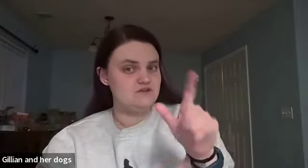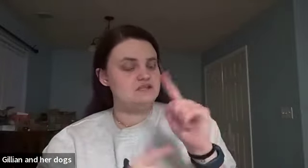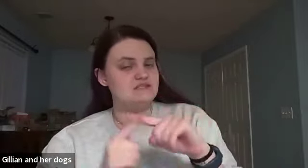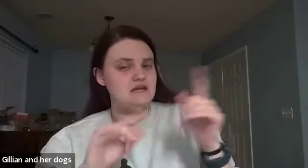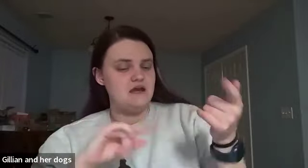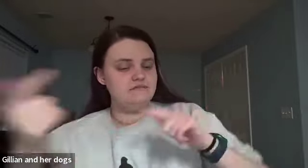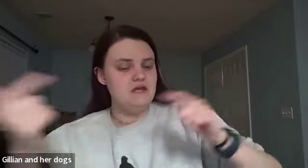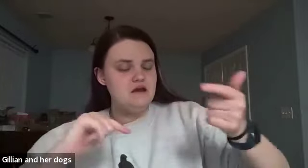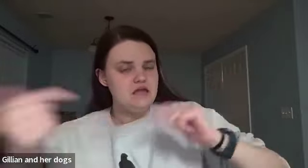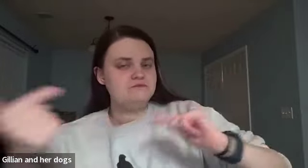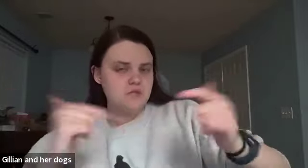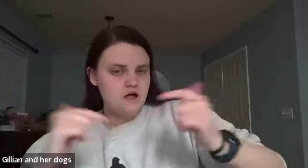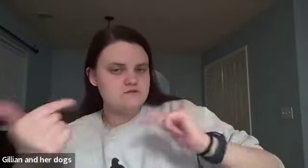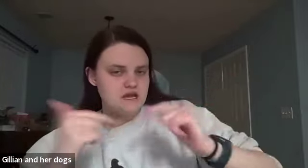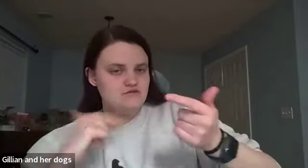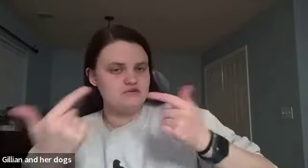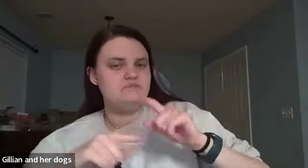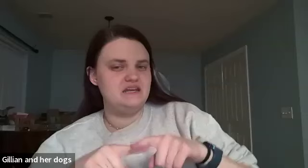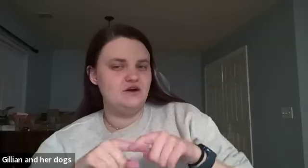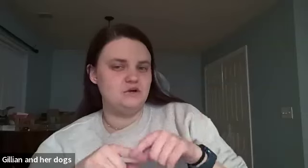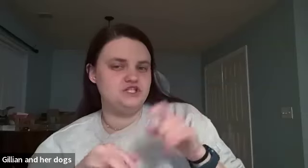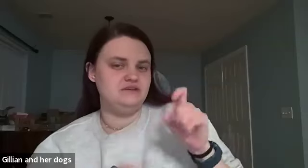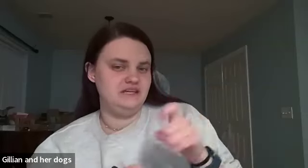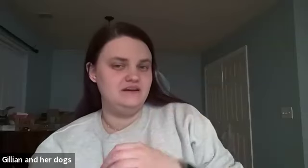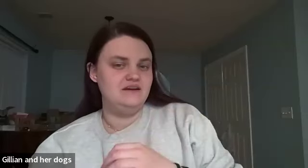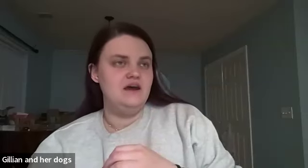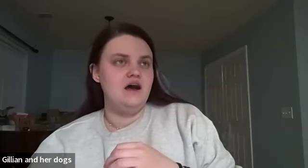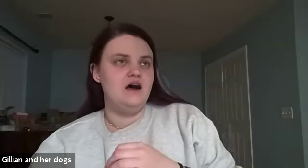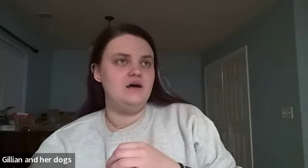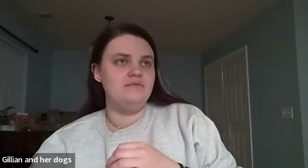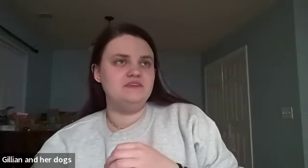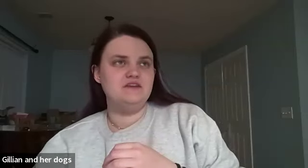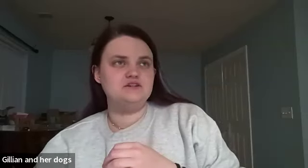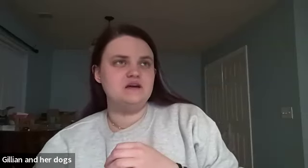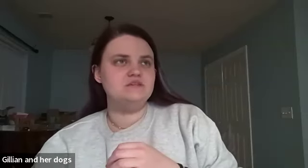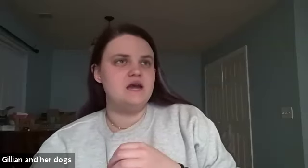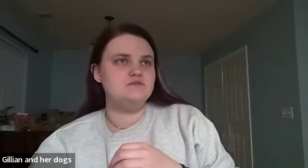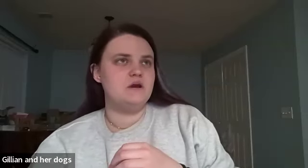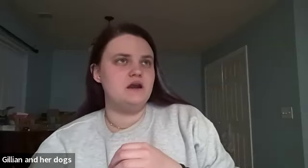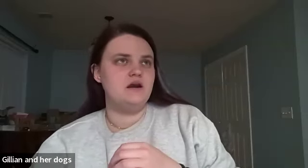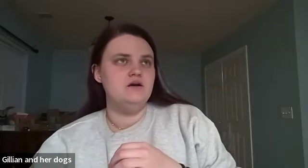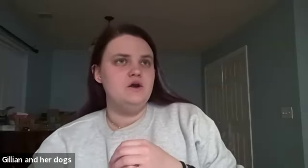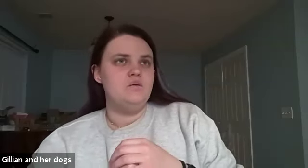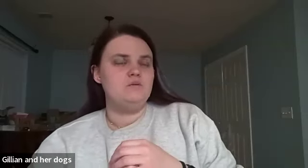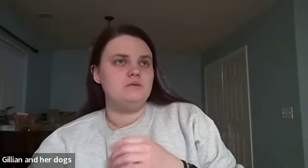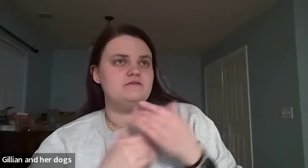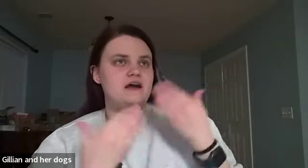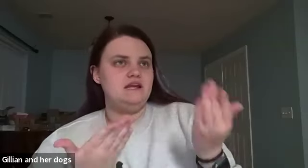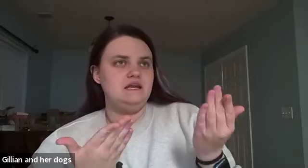So it flip-flops back and forth depending on what you need. There are some times where when we're